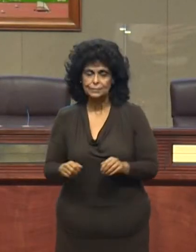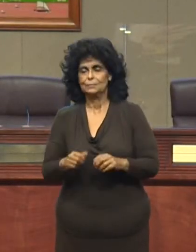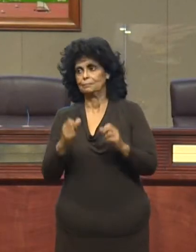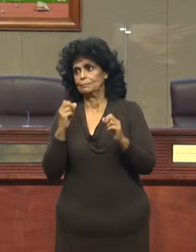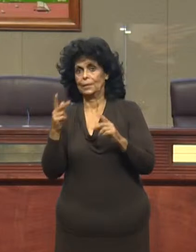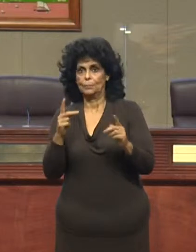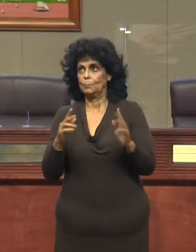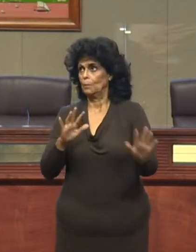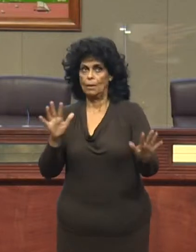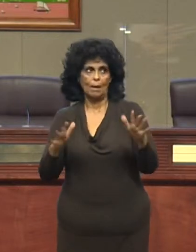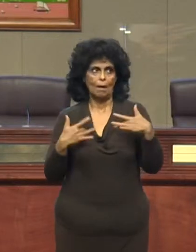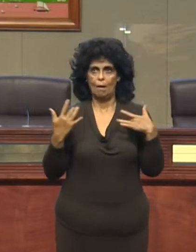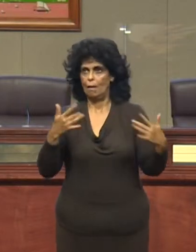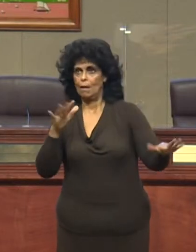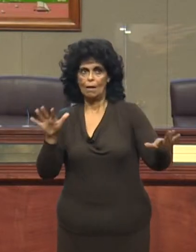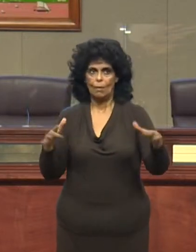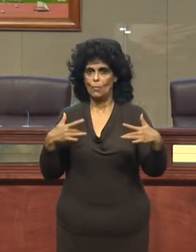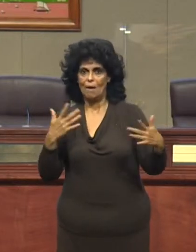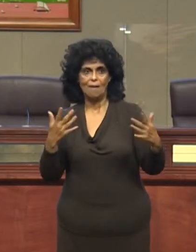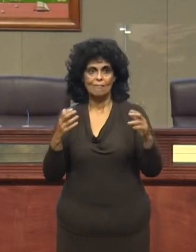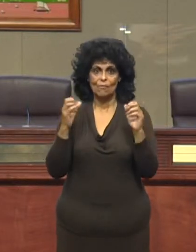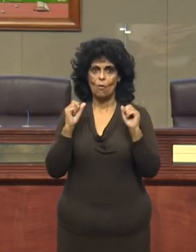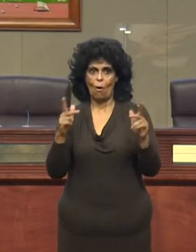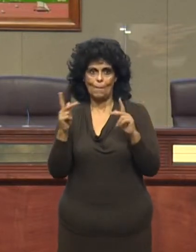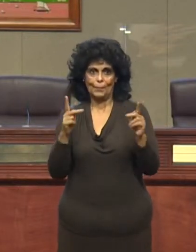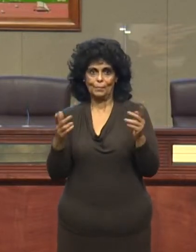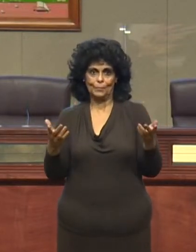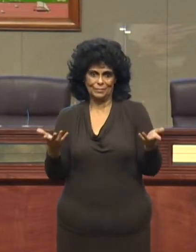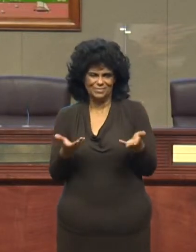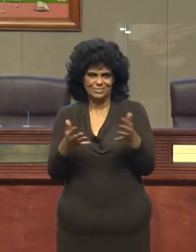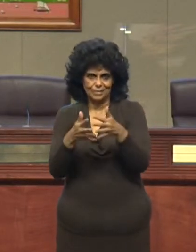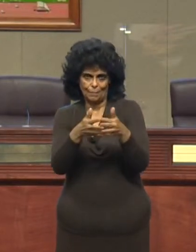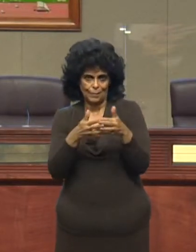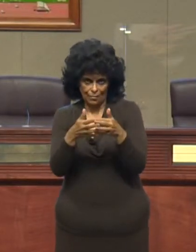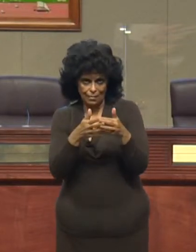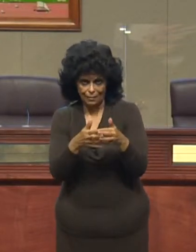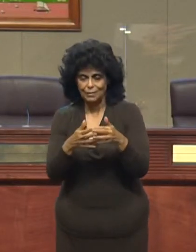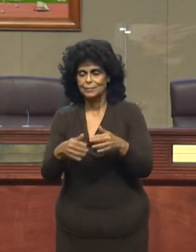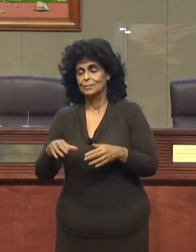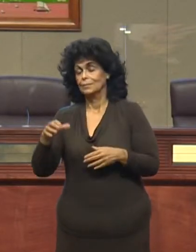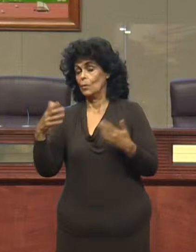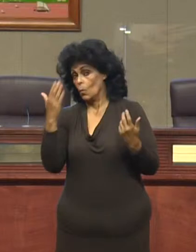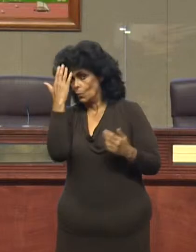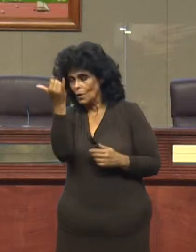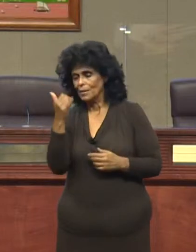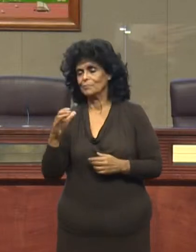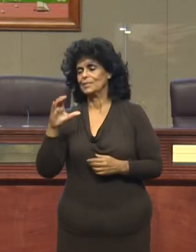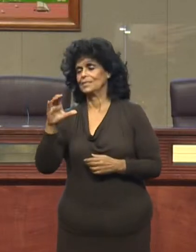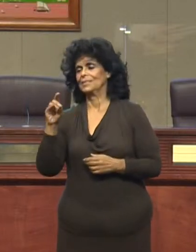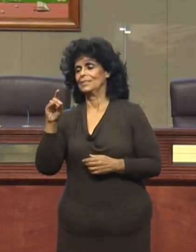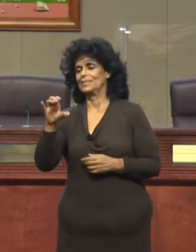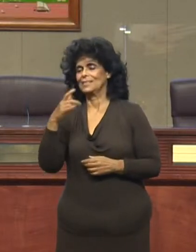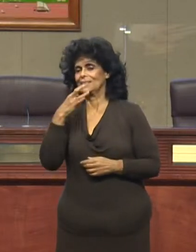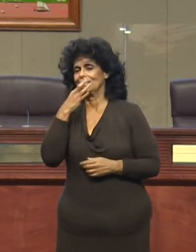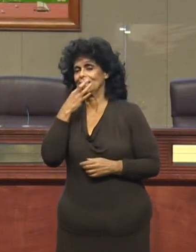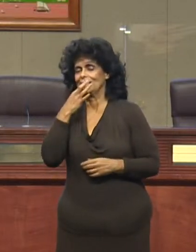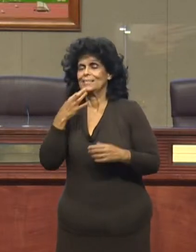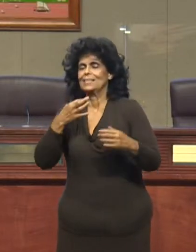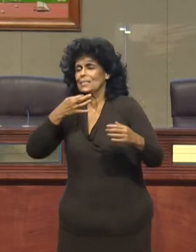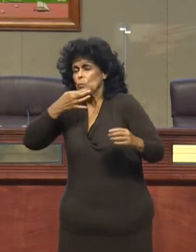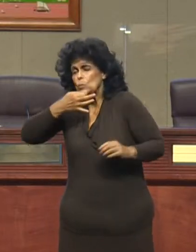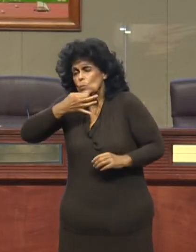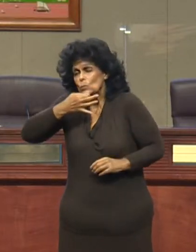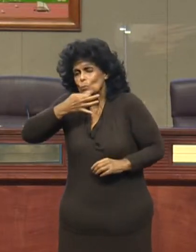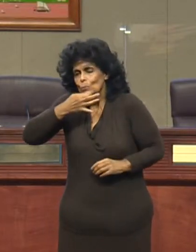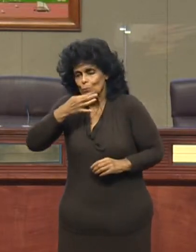lot of excitement, I think, for all Americans that we are soon to return to some